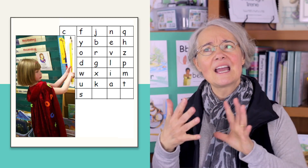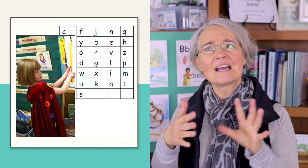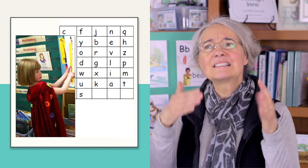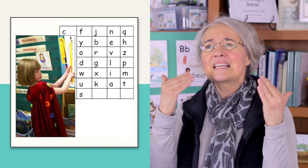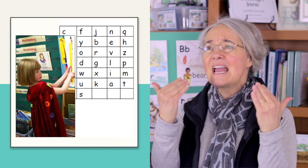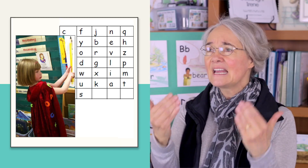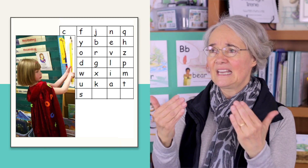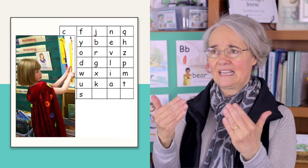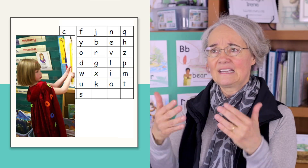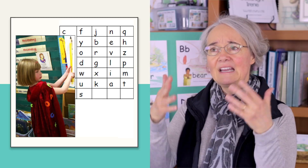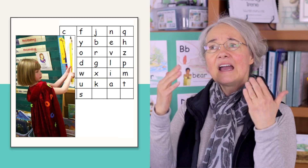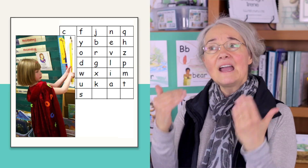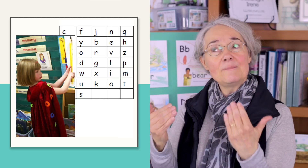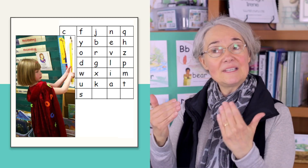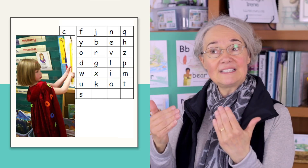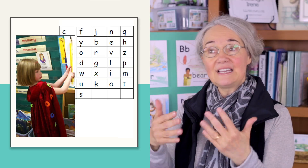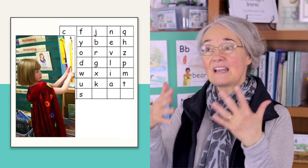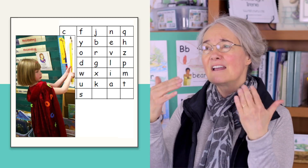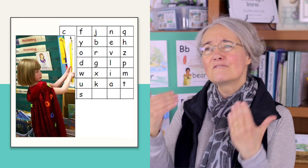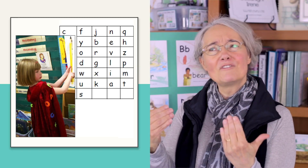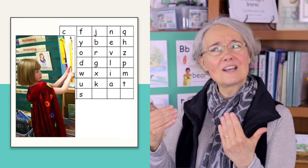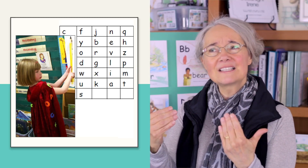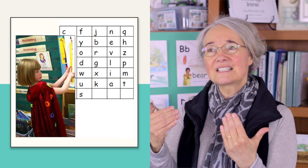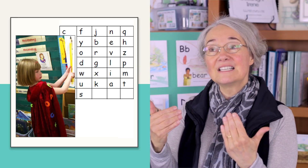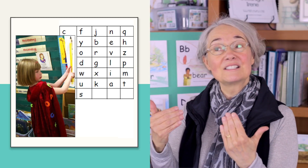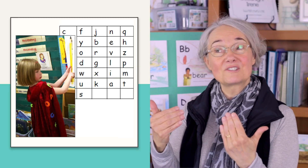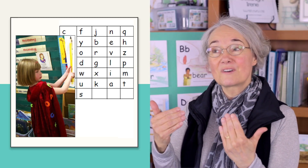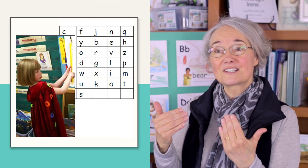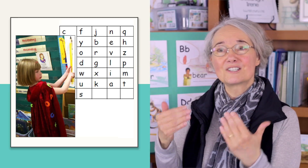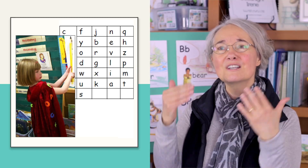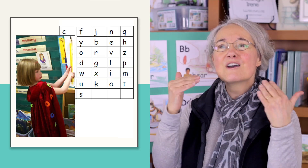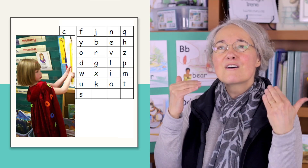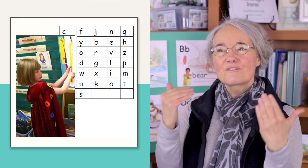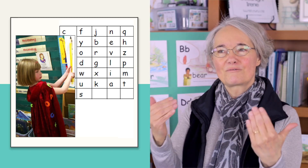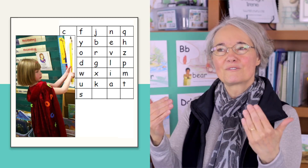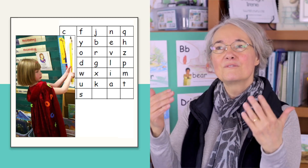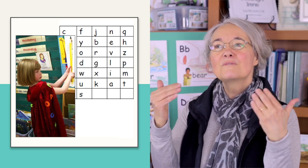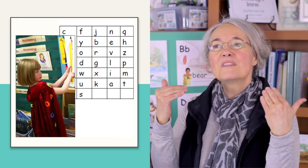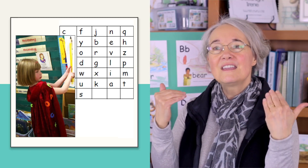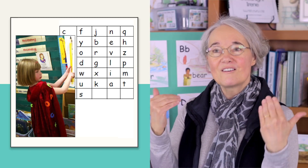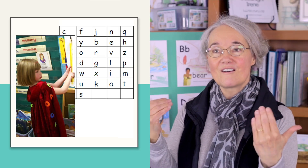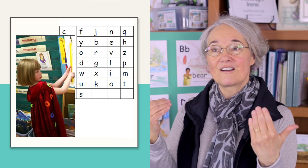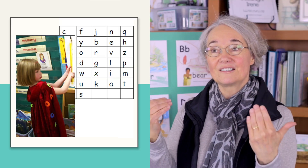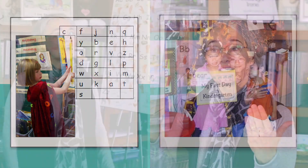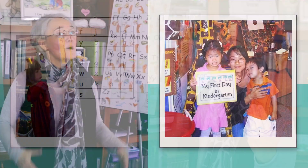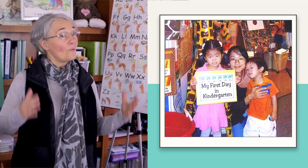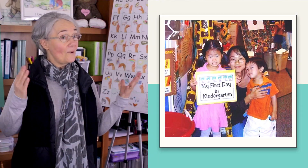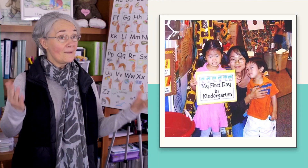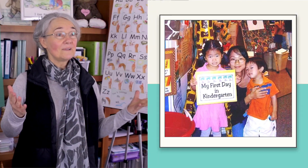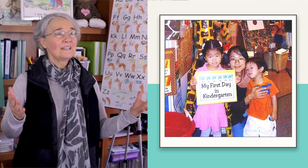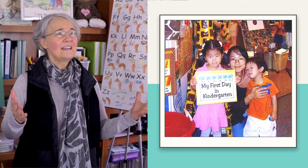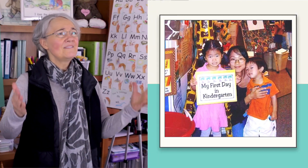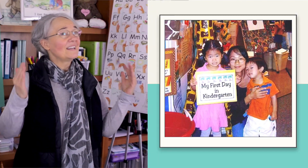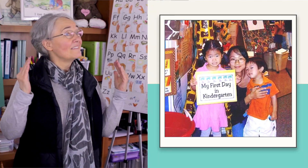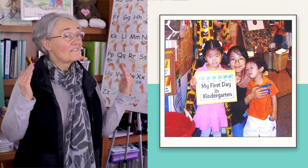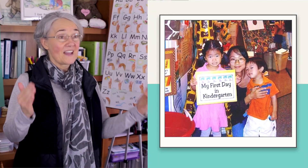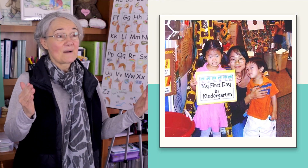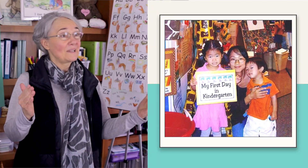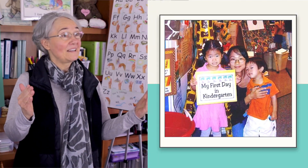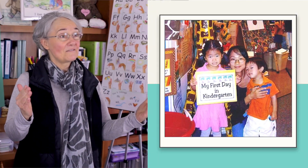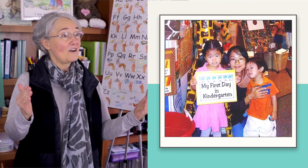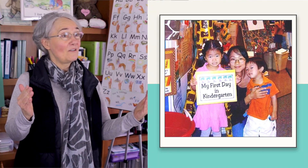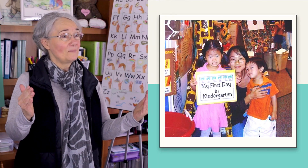can enhance any ABC and phonics instruction through the arts. We believe